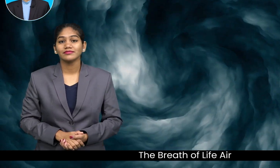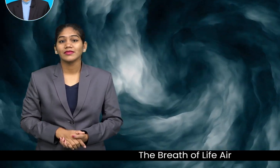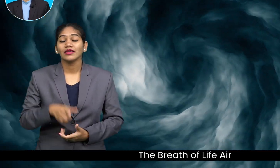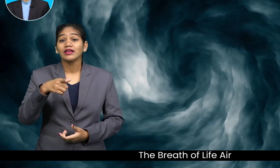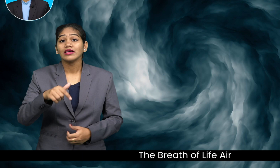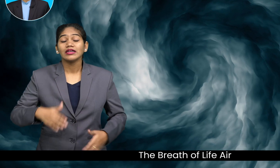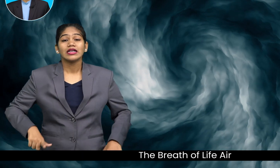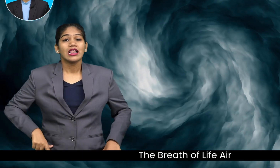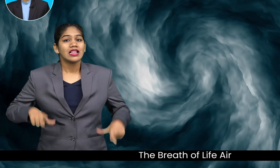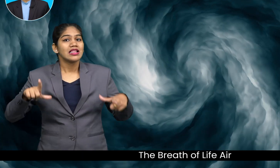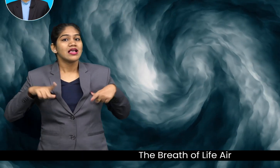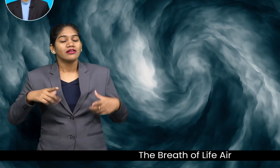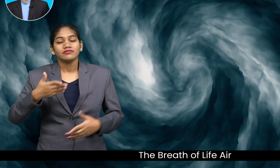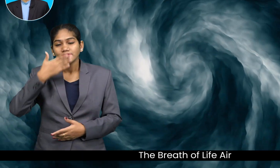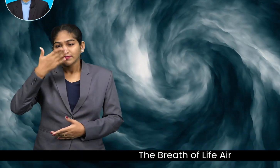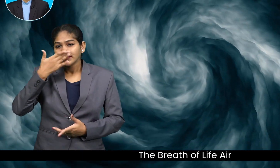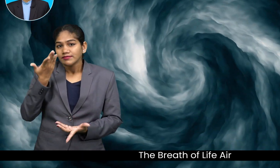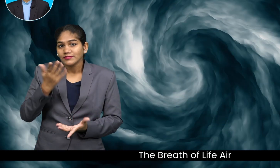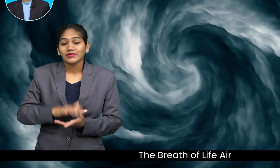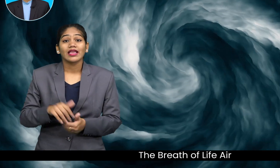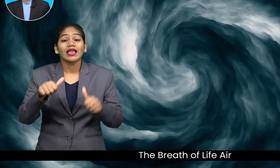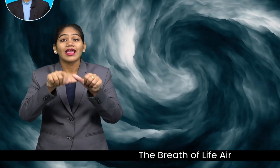The breath of life, air.